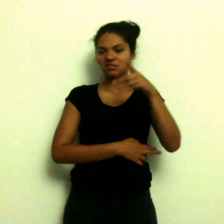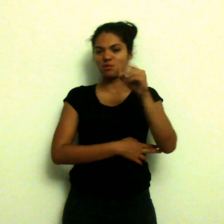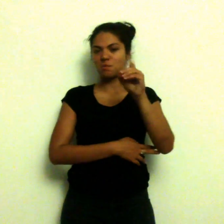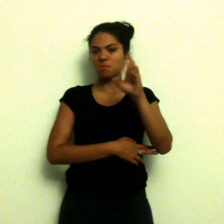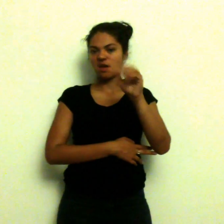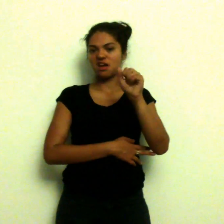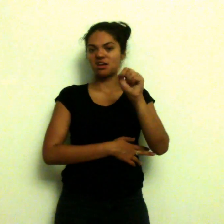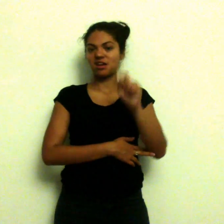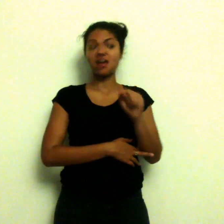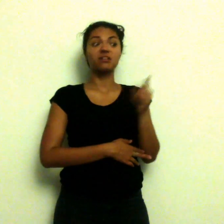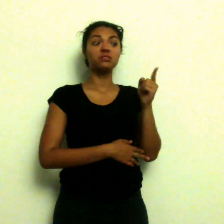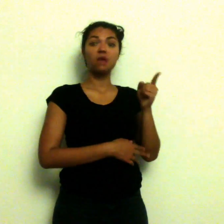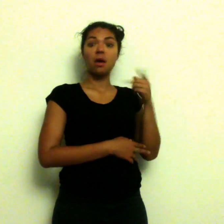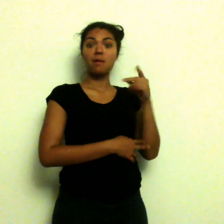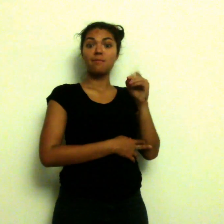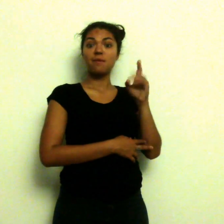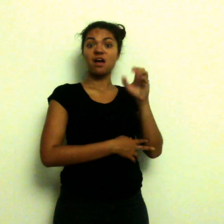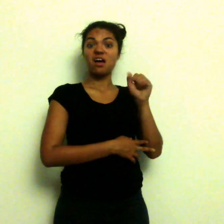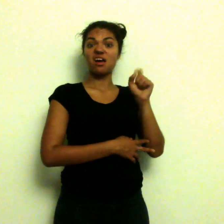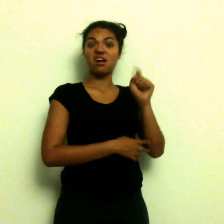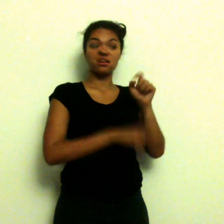can find out more about Ravi Zacharias and the team at